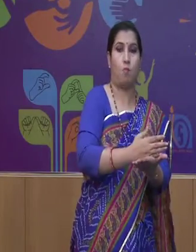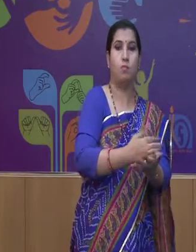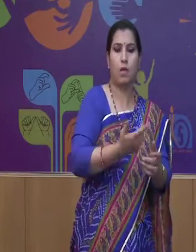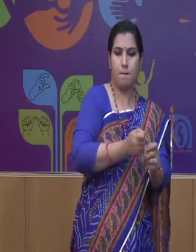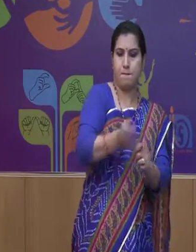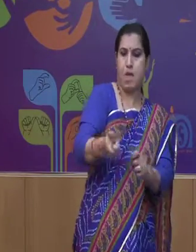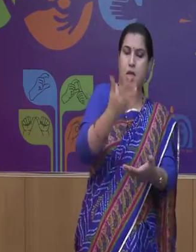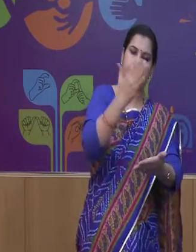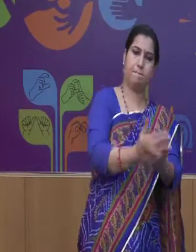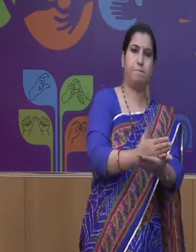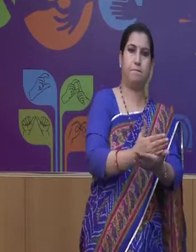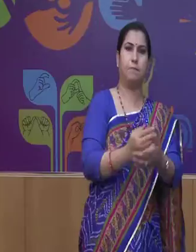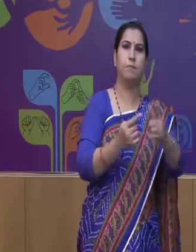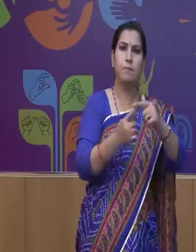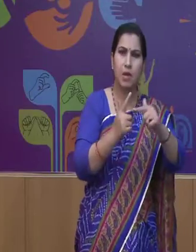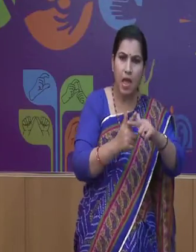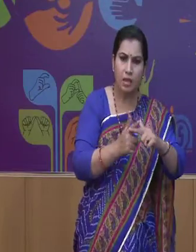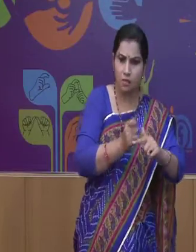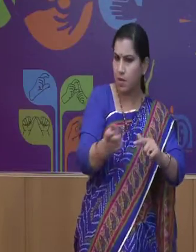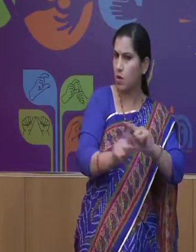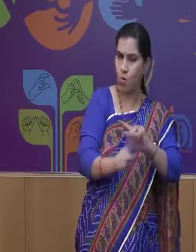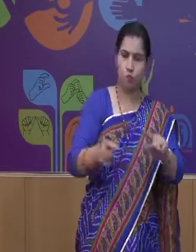revenue to the company officers.